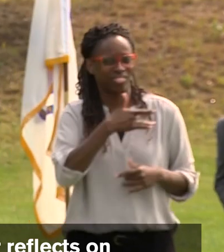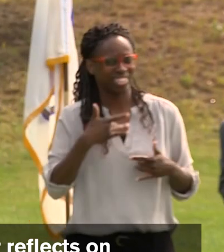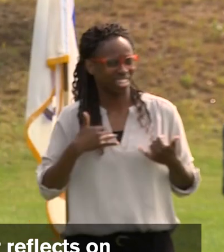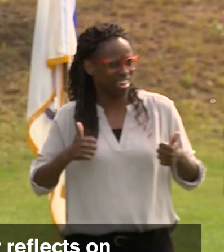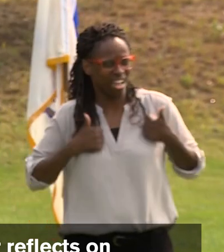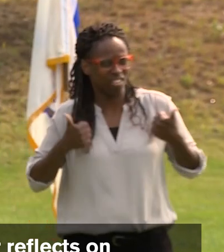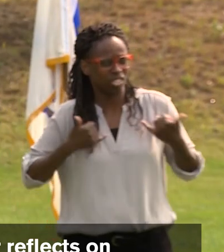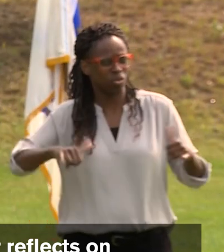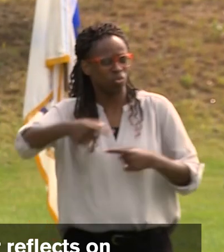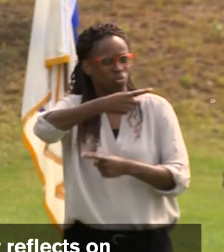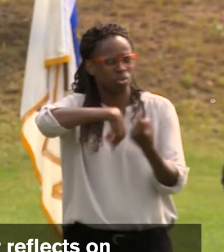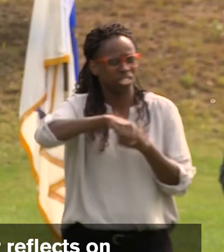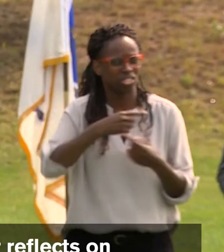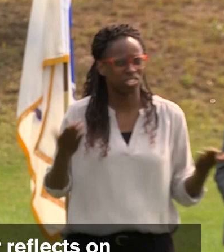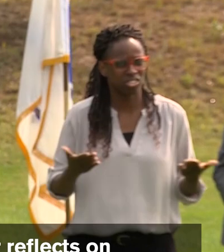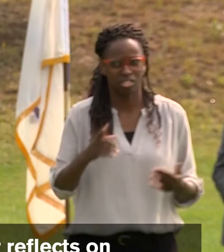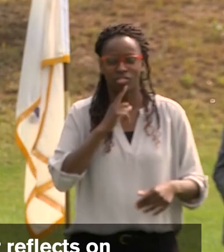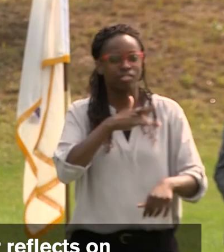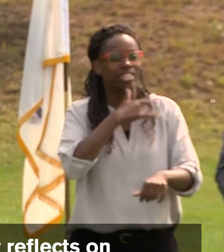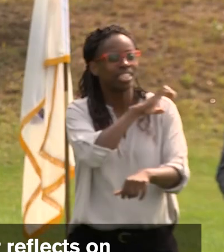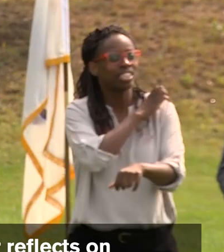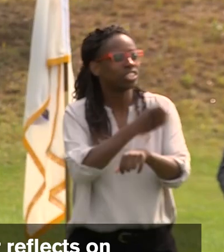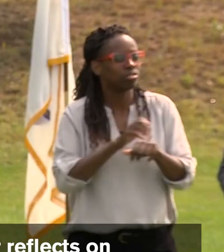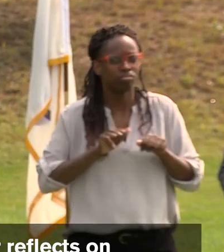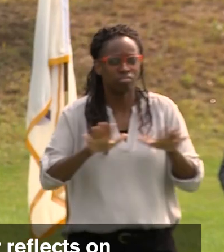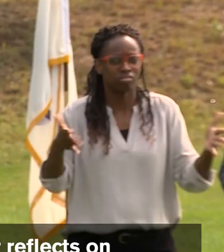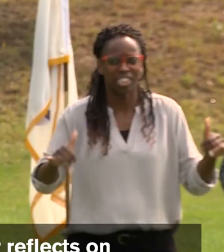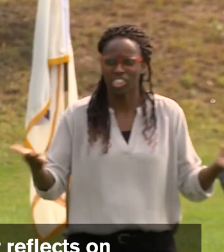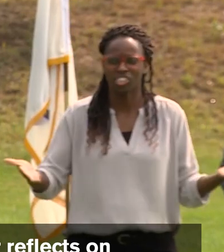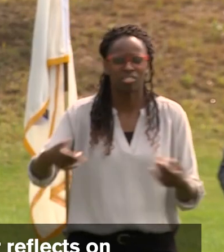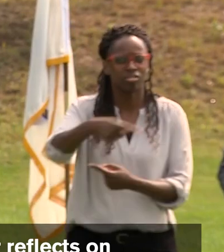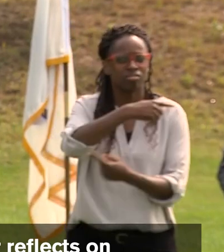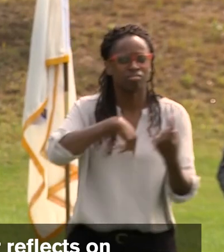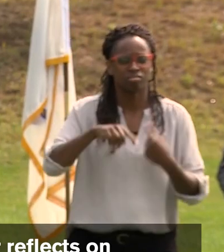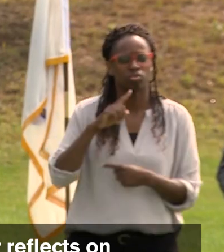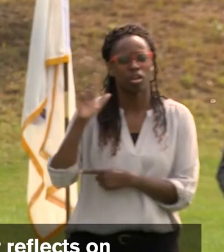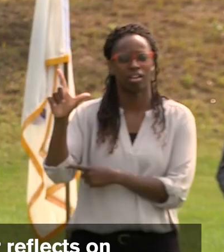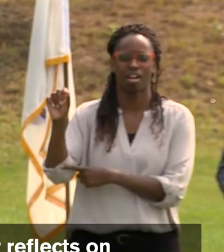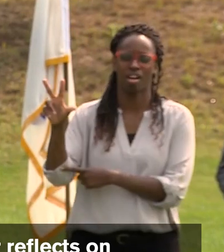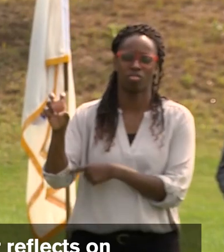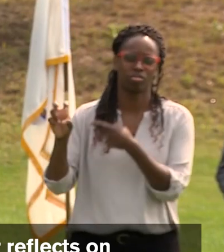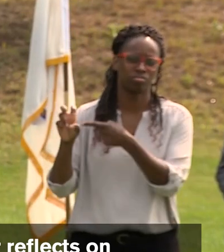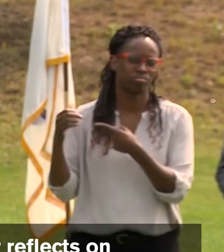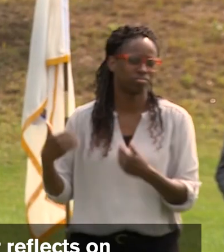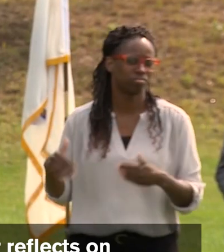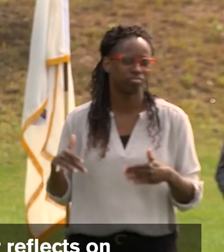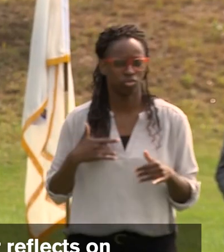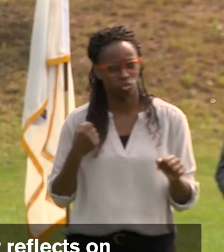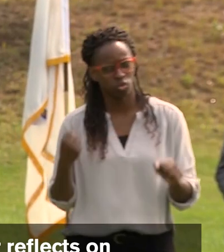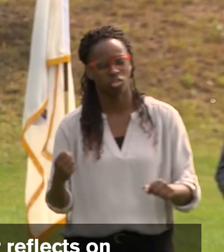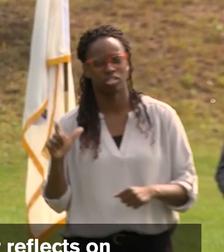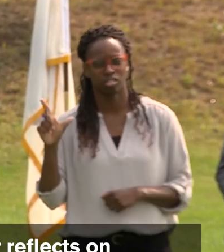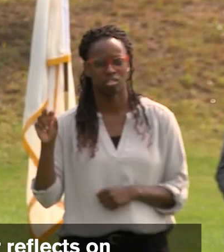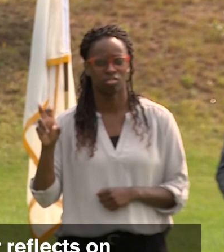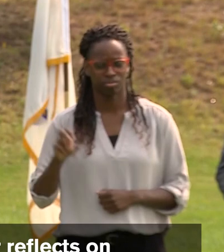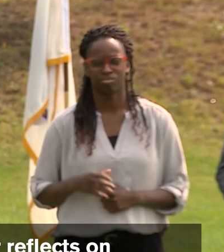And I mean really alive in every sense of that word, which is why I think for